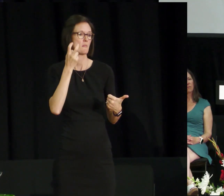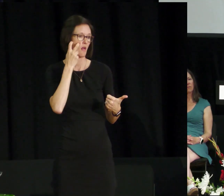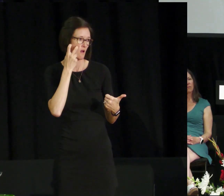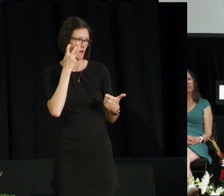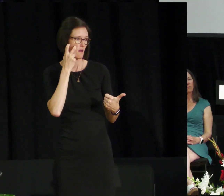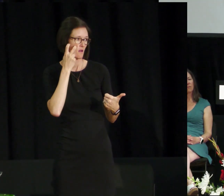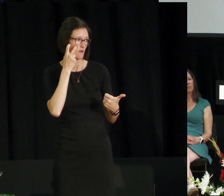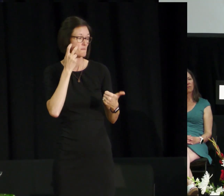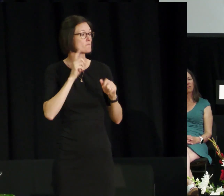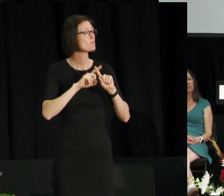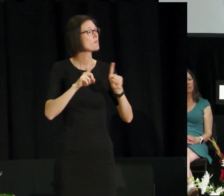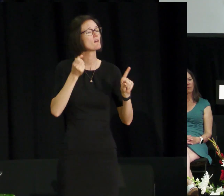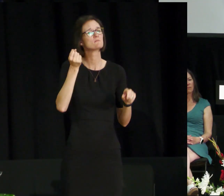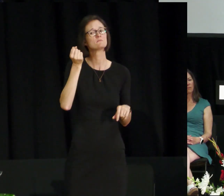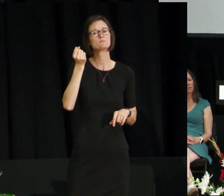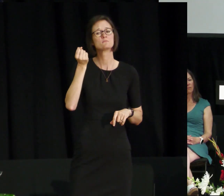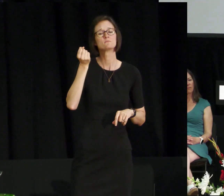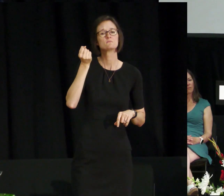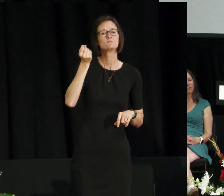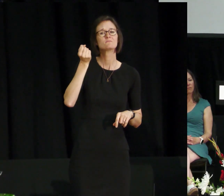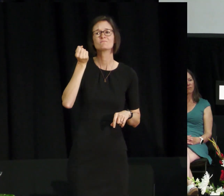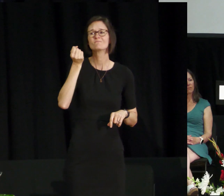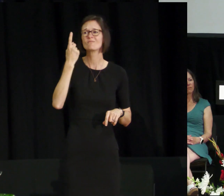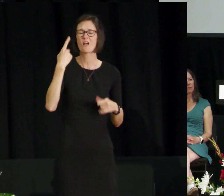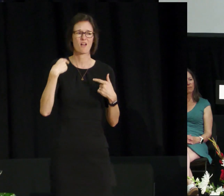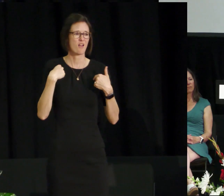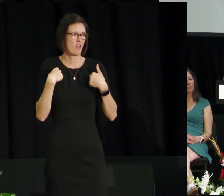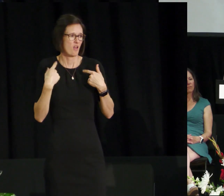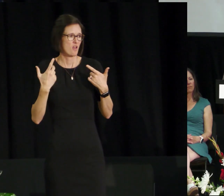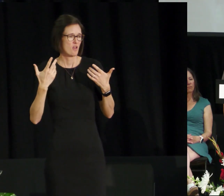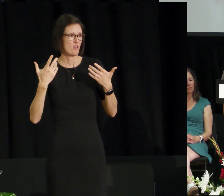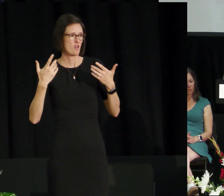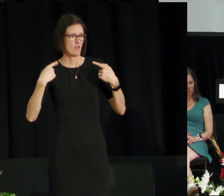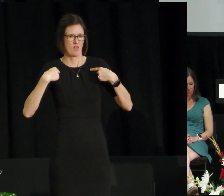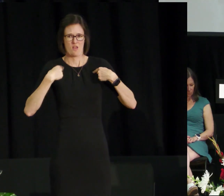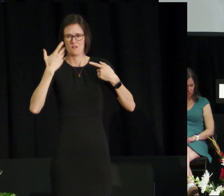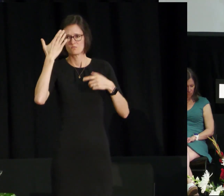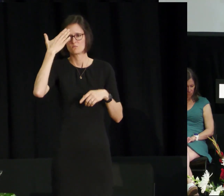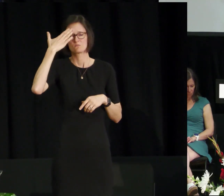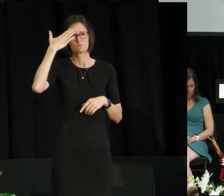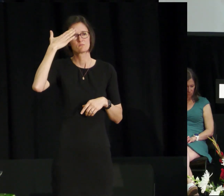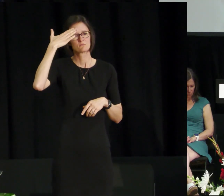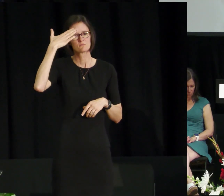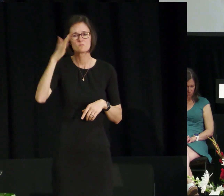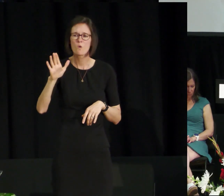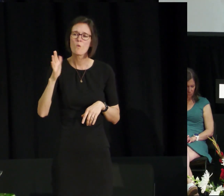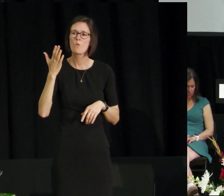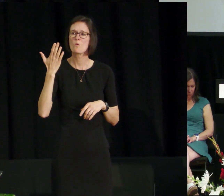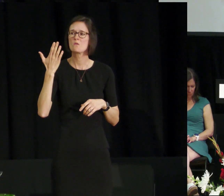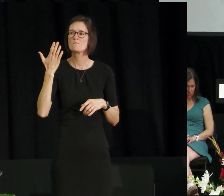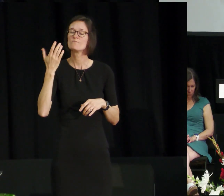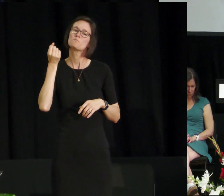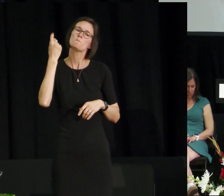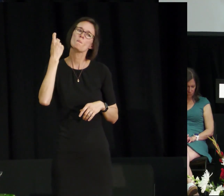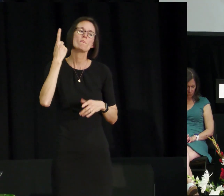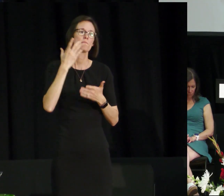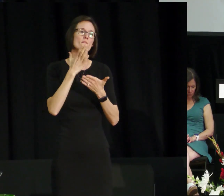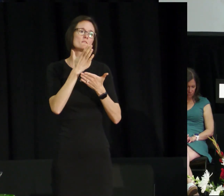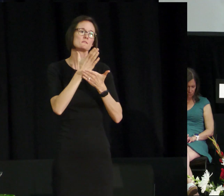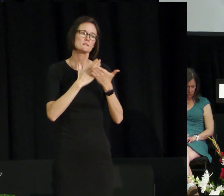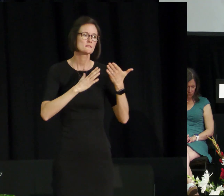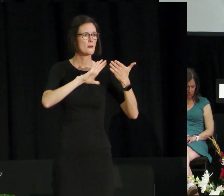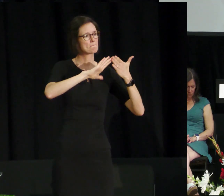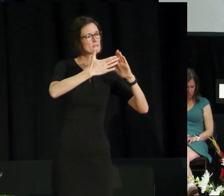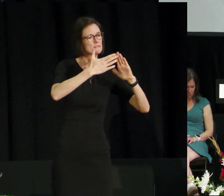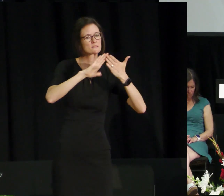that supported There were some parts of the cities and towns That did support and provide ADA